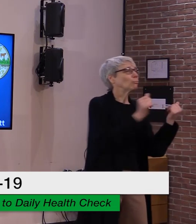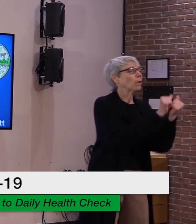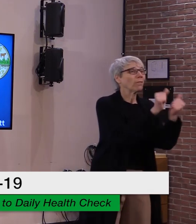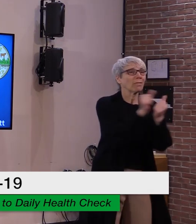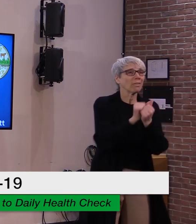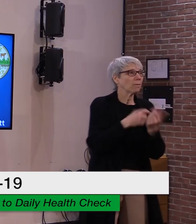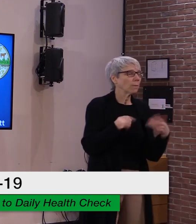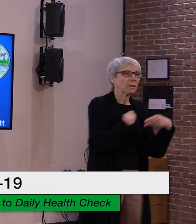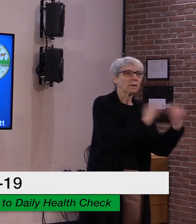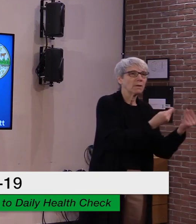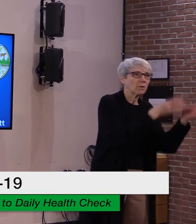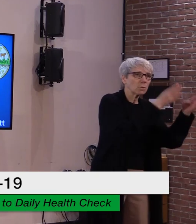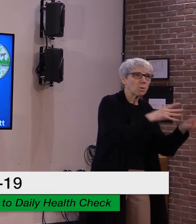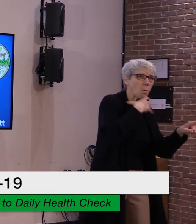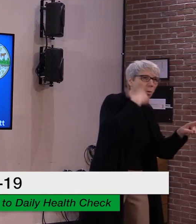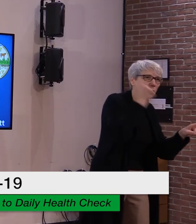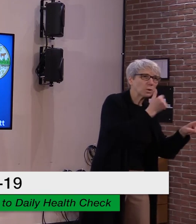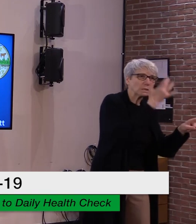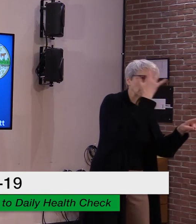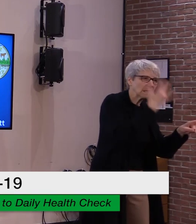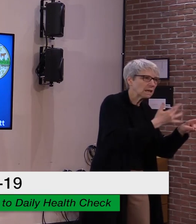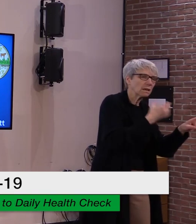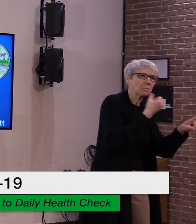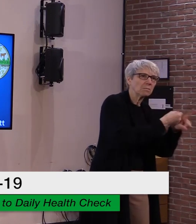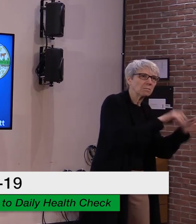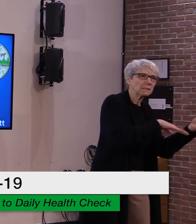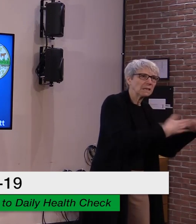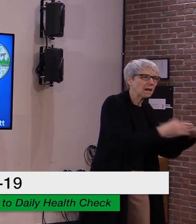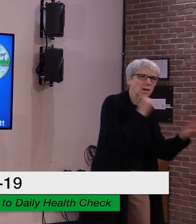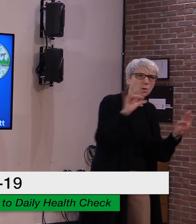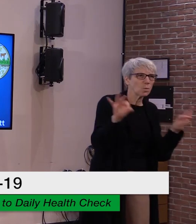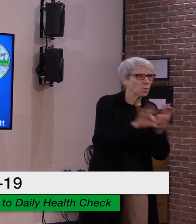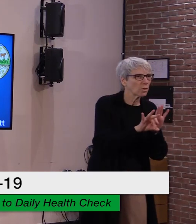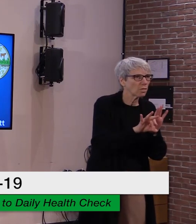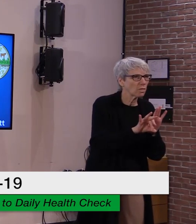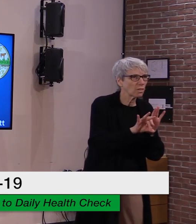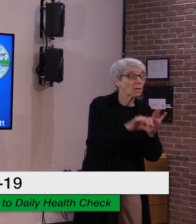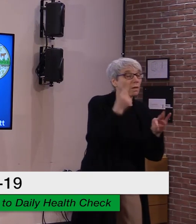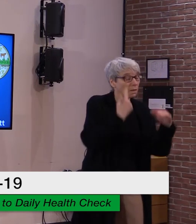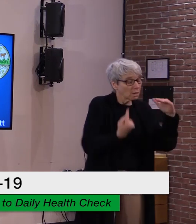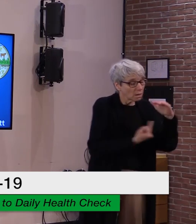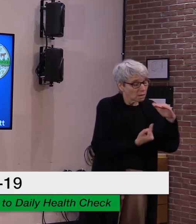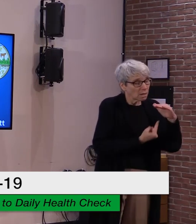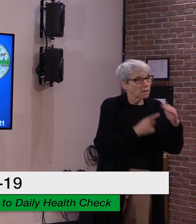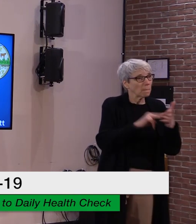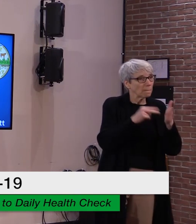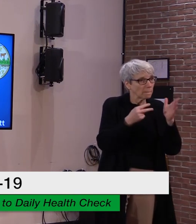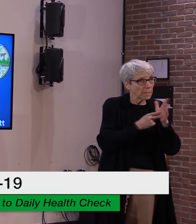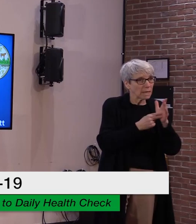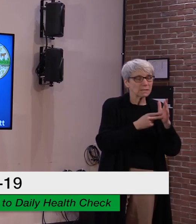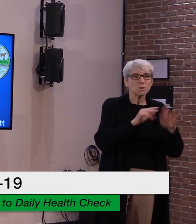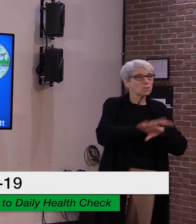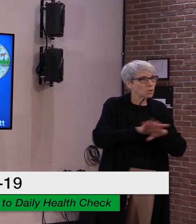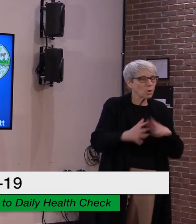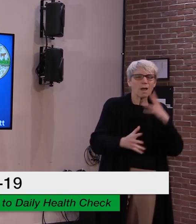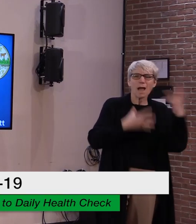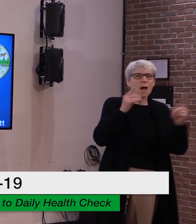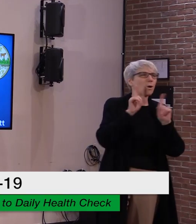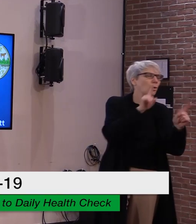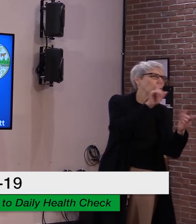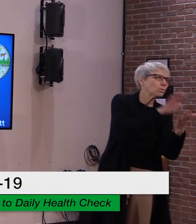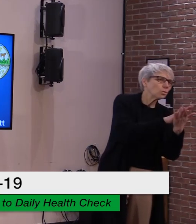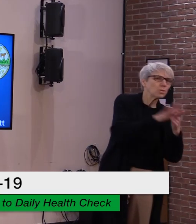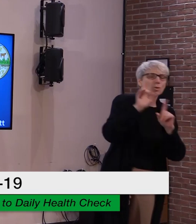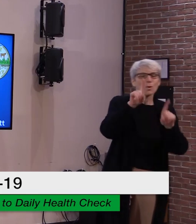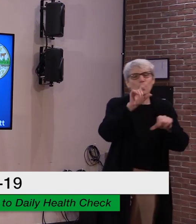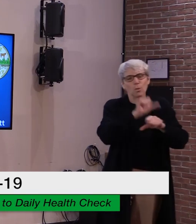14 days do not go to school do not go to work do not go out to do errands or recreation other